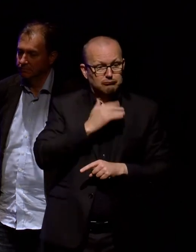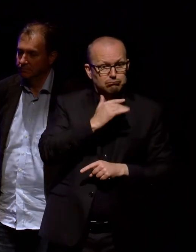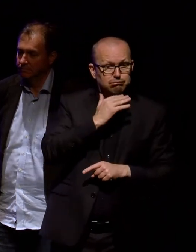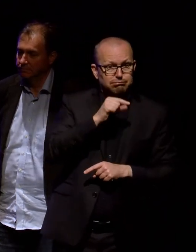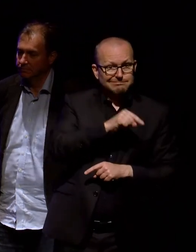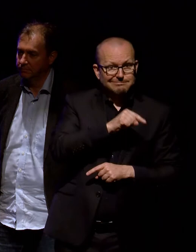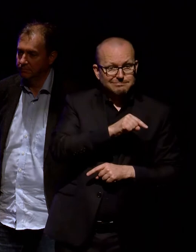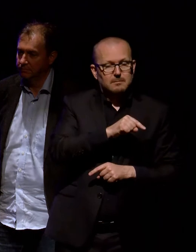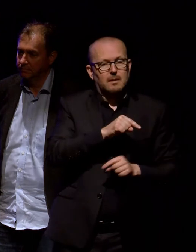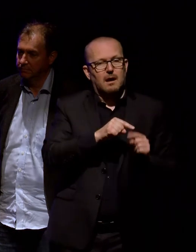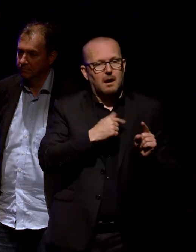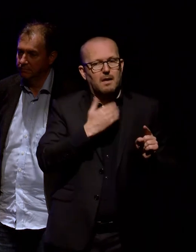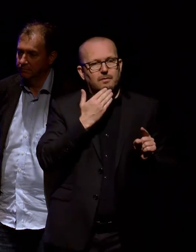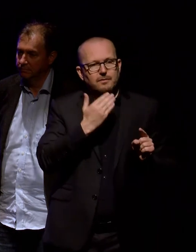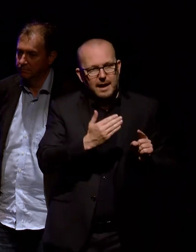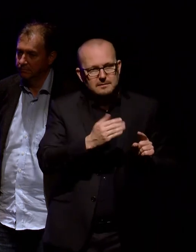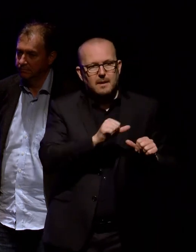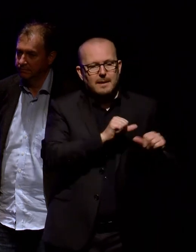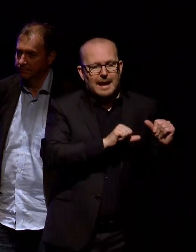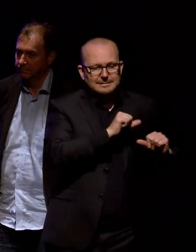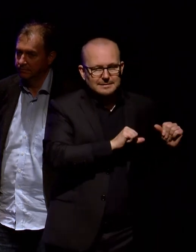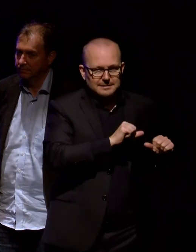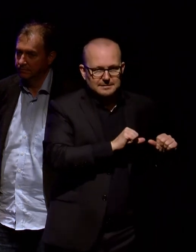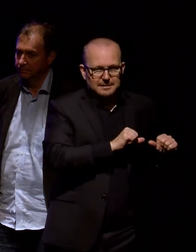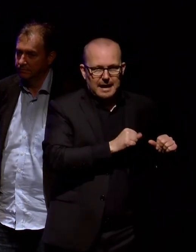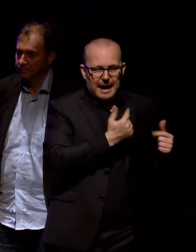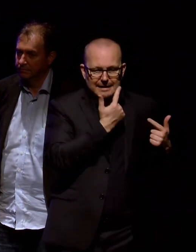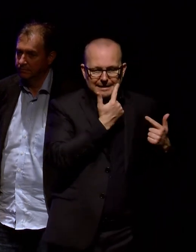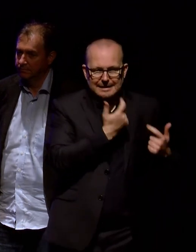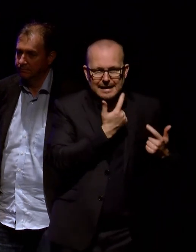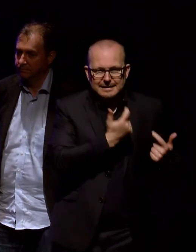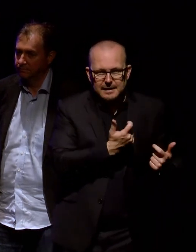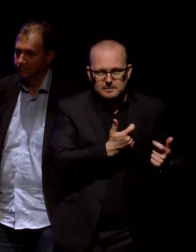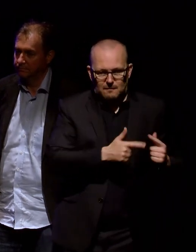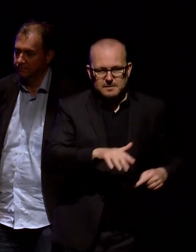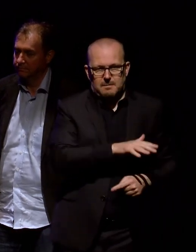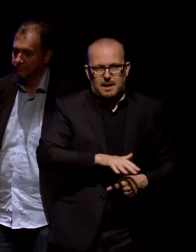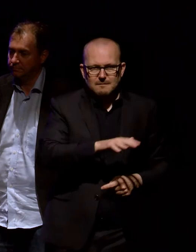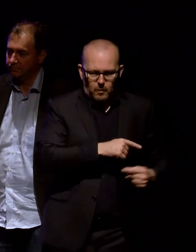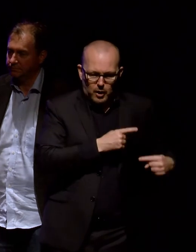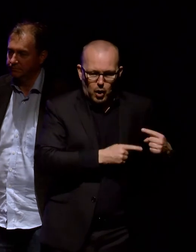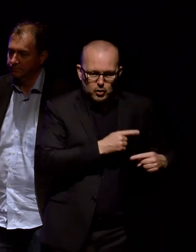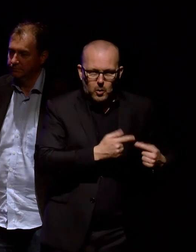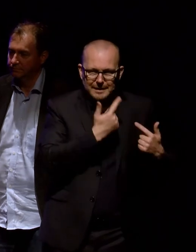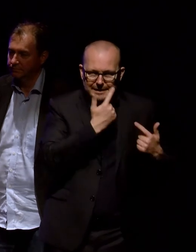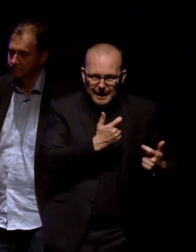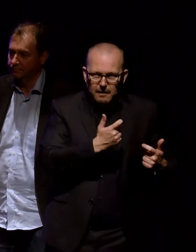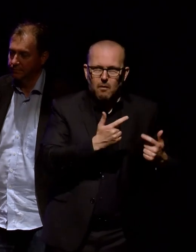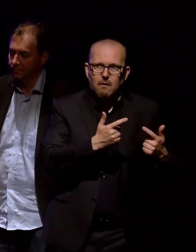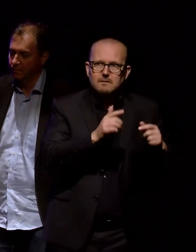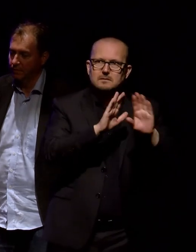thanked the ancestors and caretakers of this place for their ongoing care of the skies, waters and